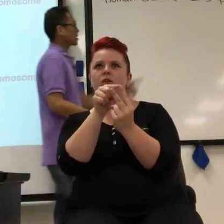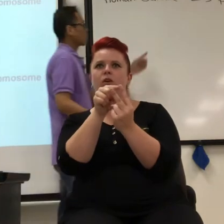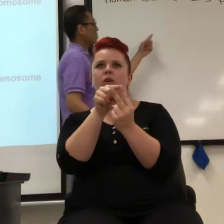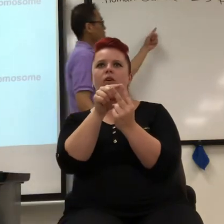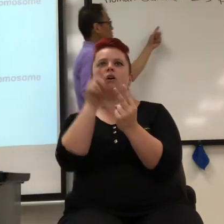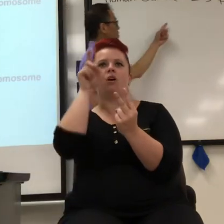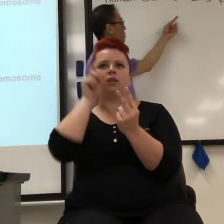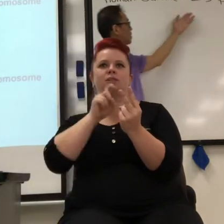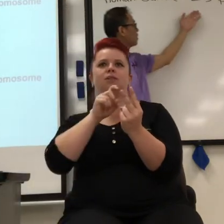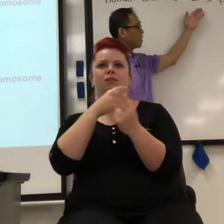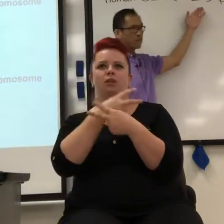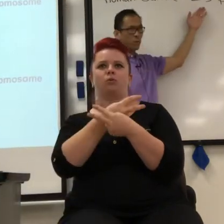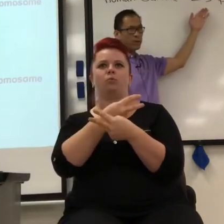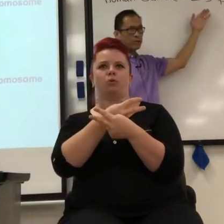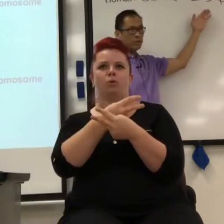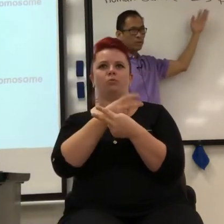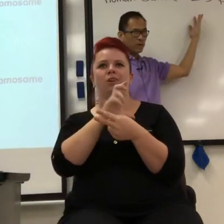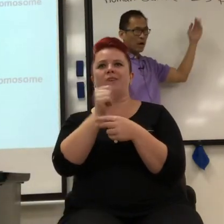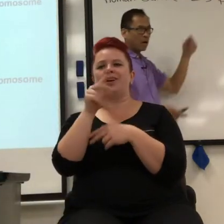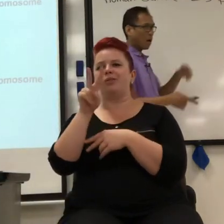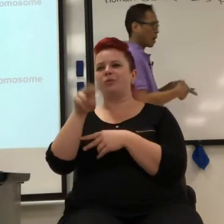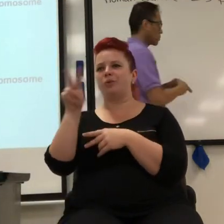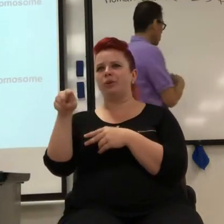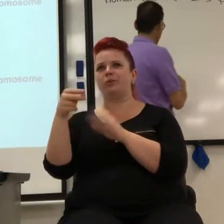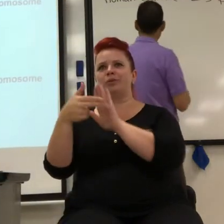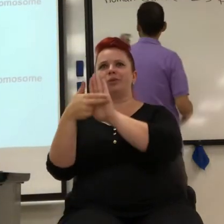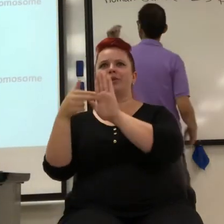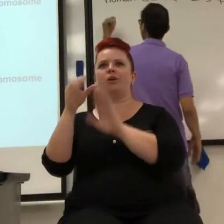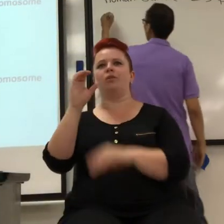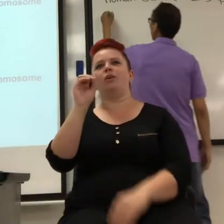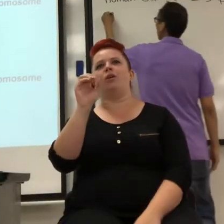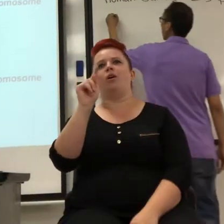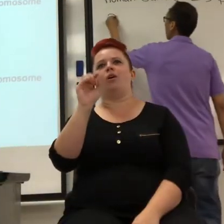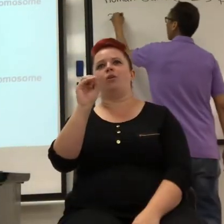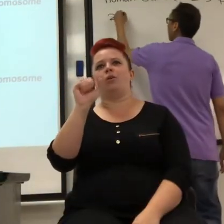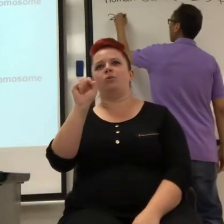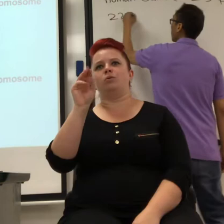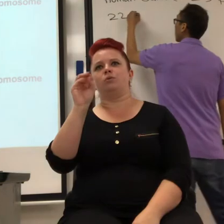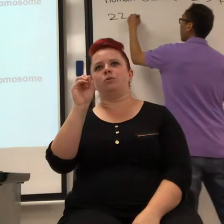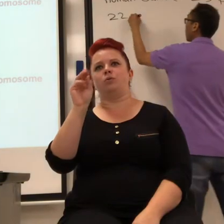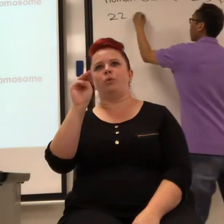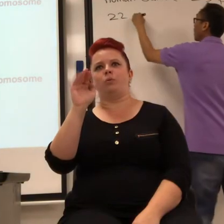are the sex chromosomes. The other 22 you call autosomes.